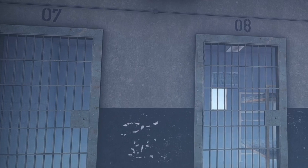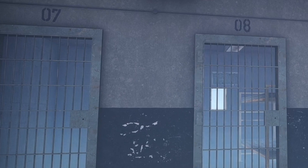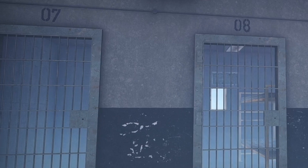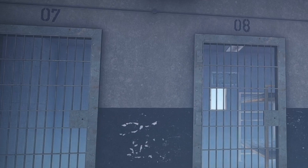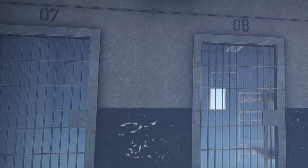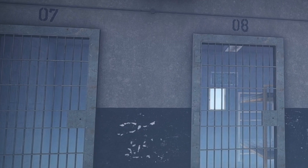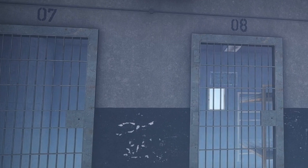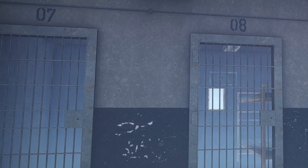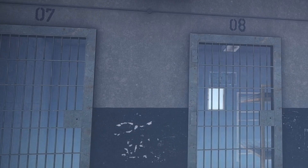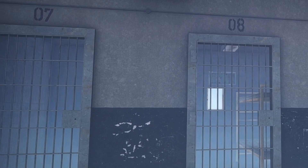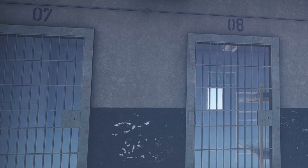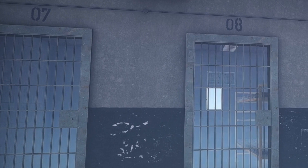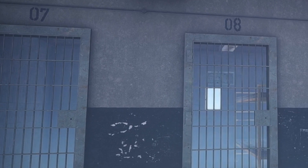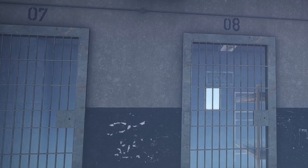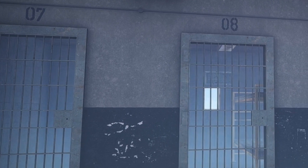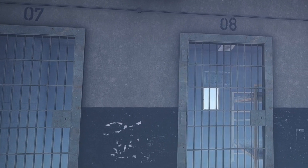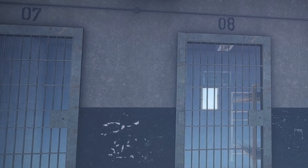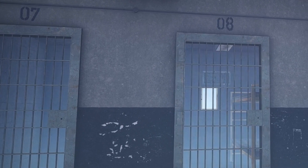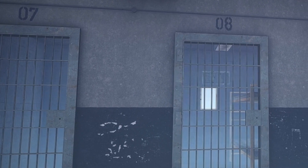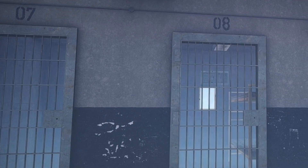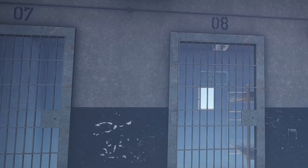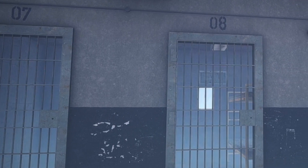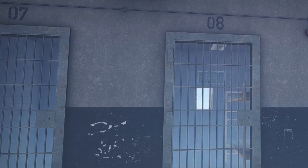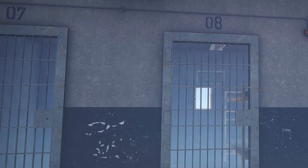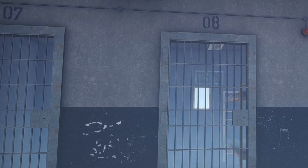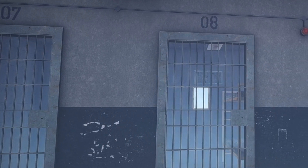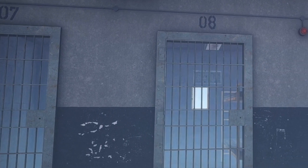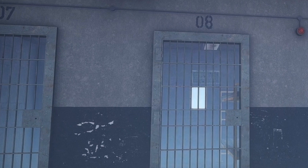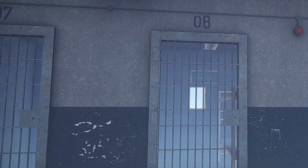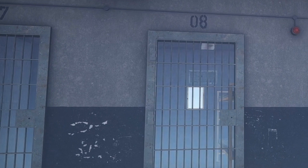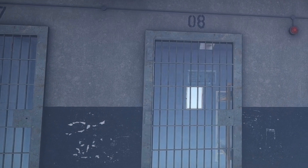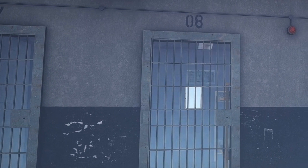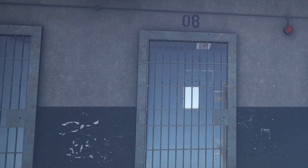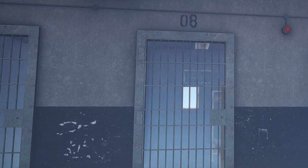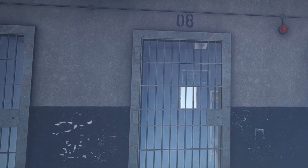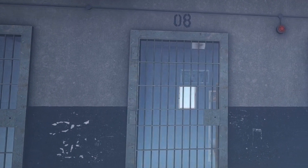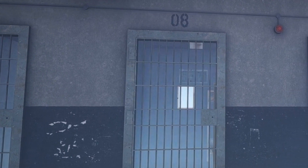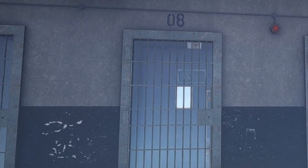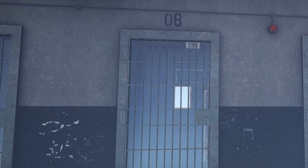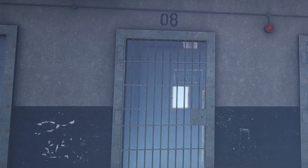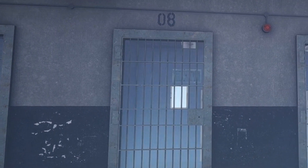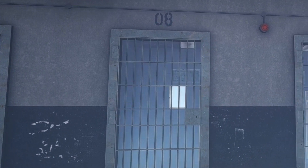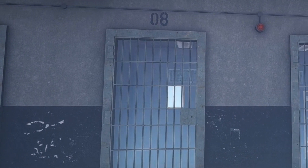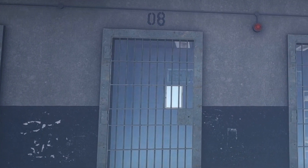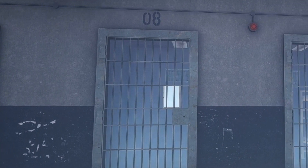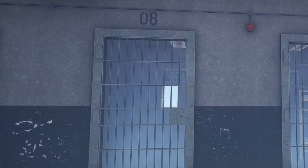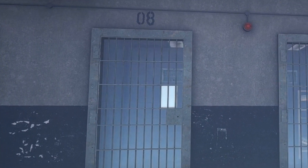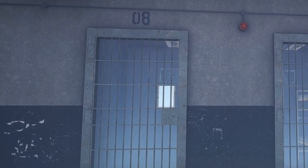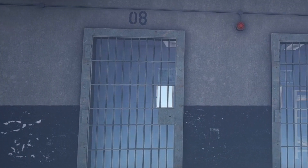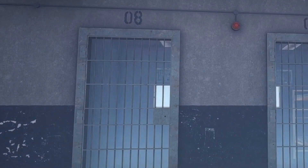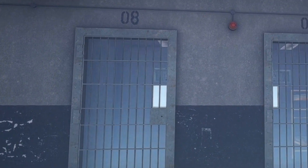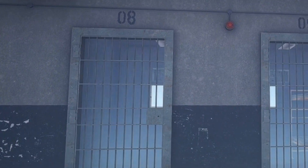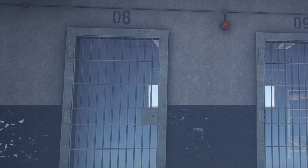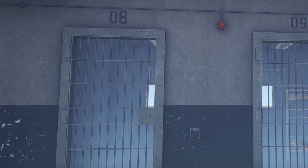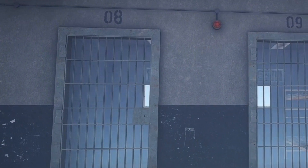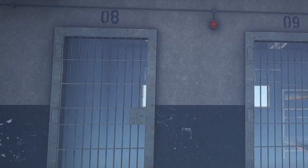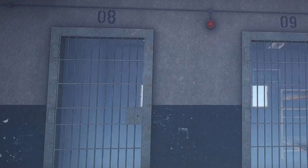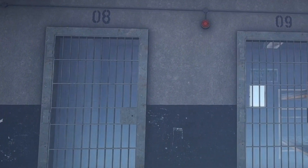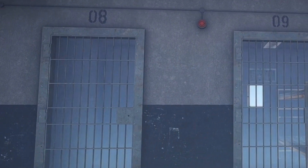to life in prison. His case was notable because it raised questions about communication barriers in prison and how deaf